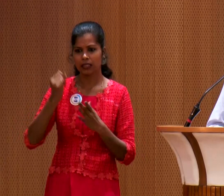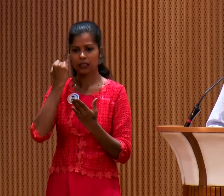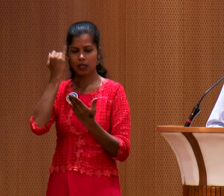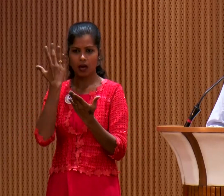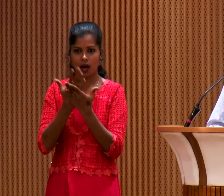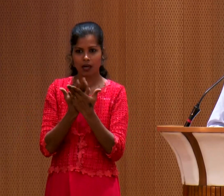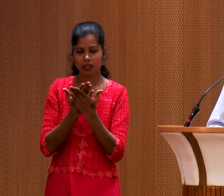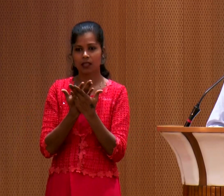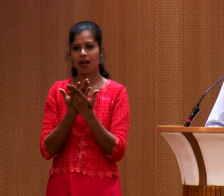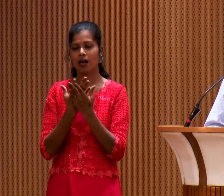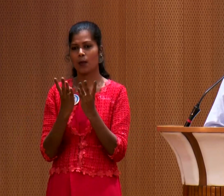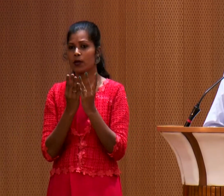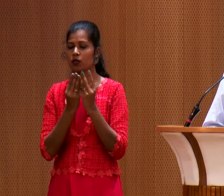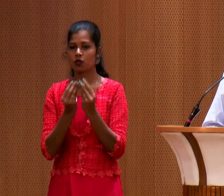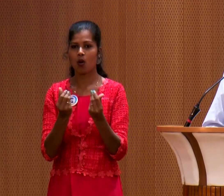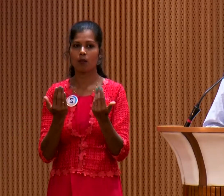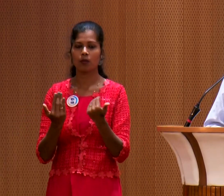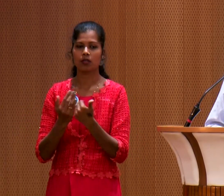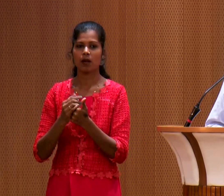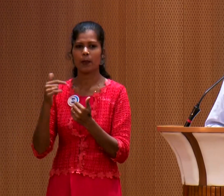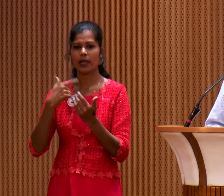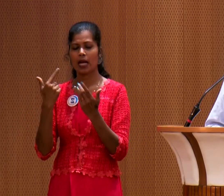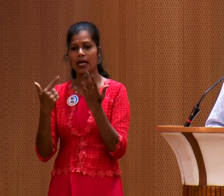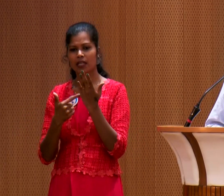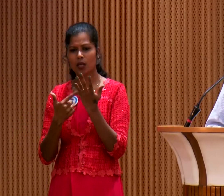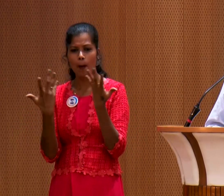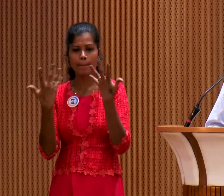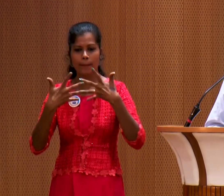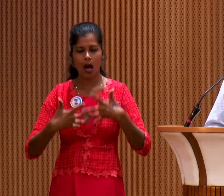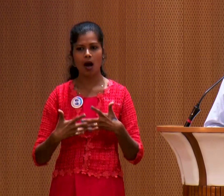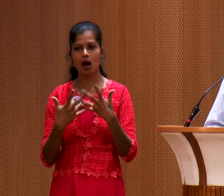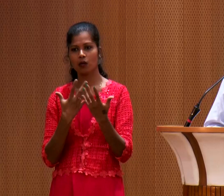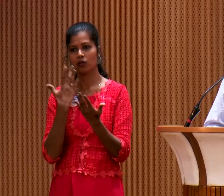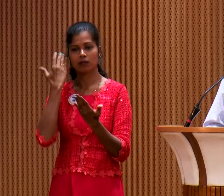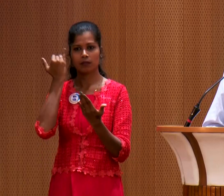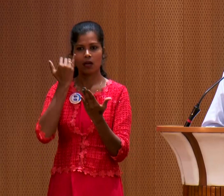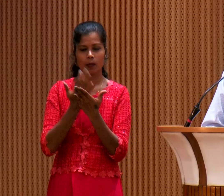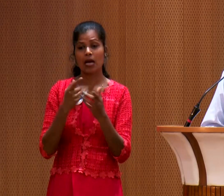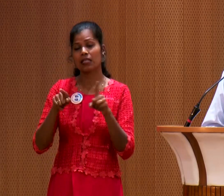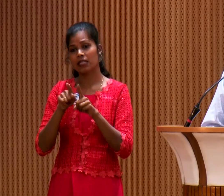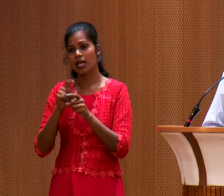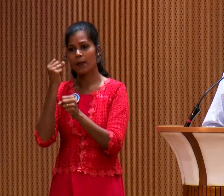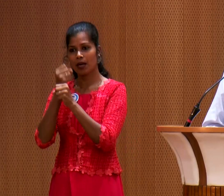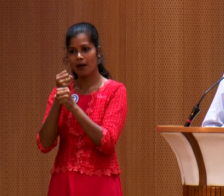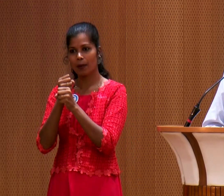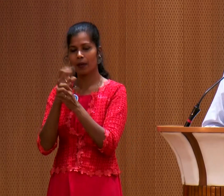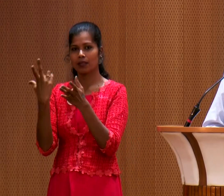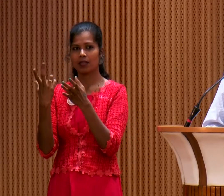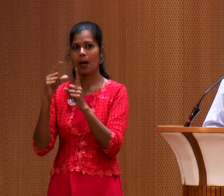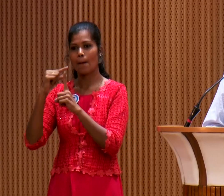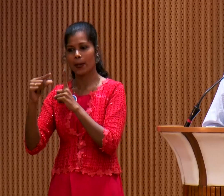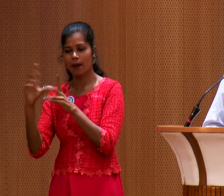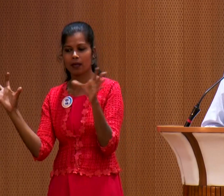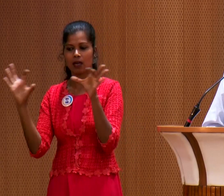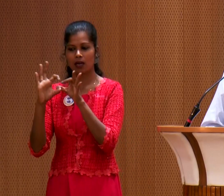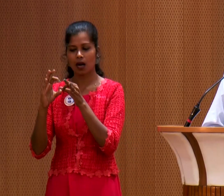implementation of the right technology. The industry and the various government agencies have to work hand in hand to make